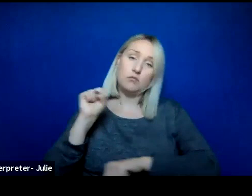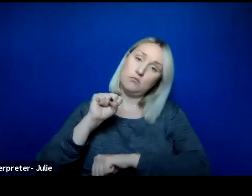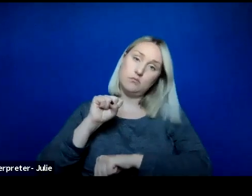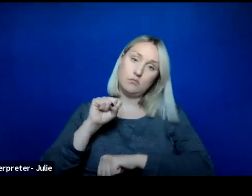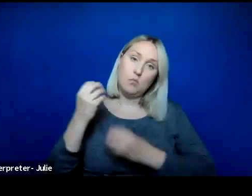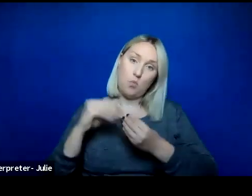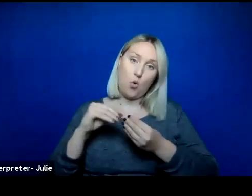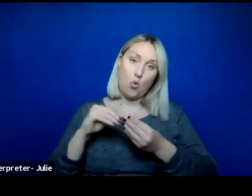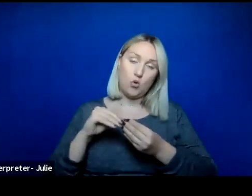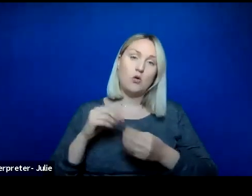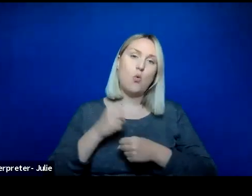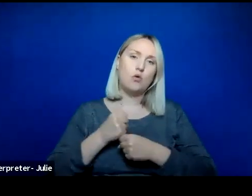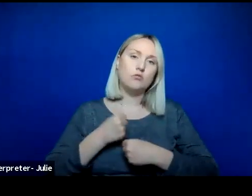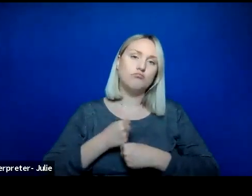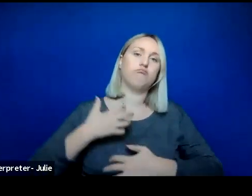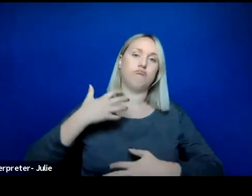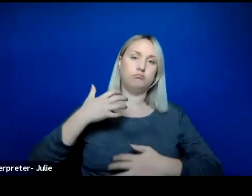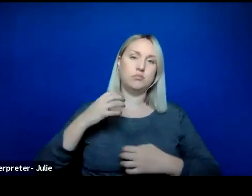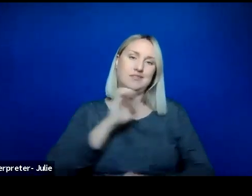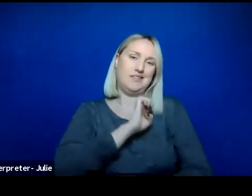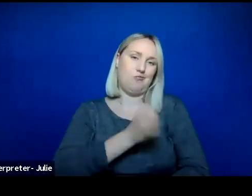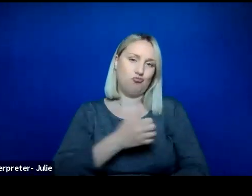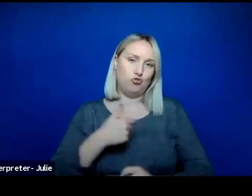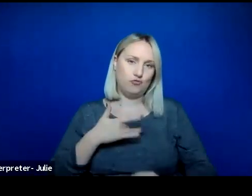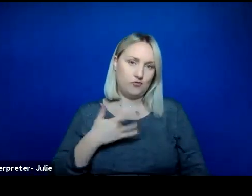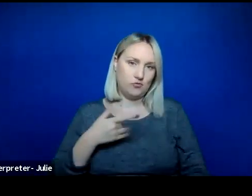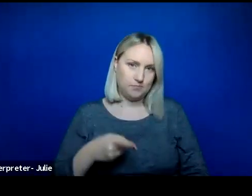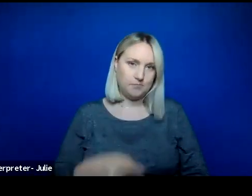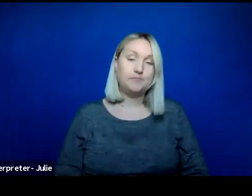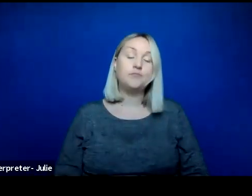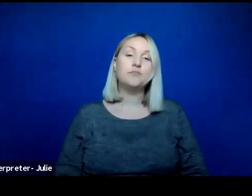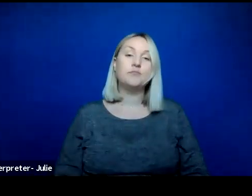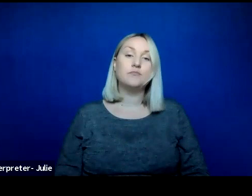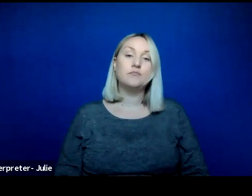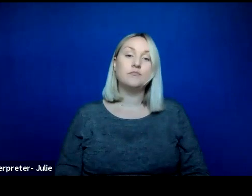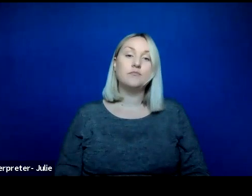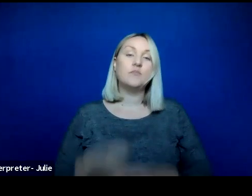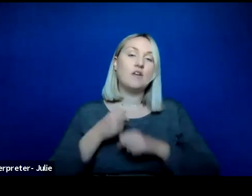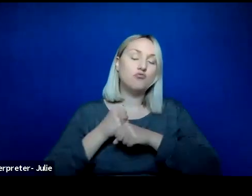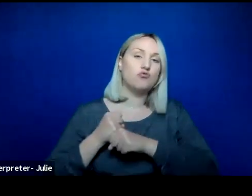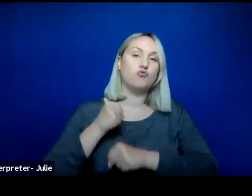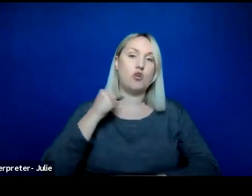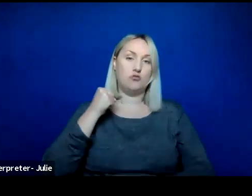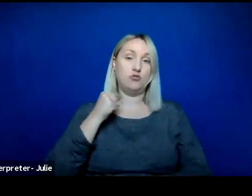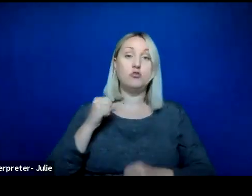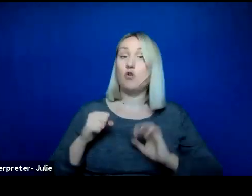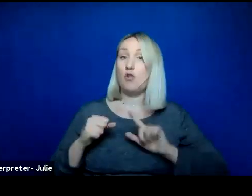We're contracting the energy on the left and stretching the energy on the right.